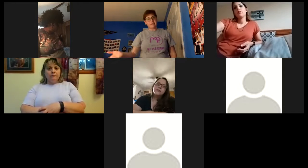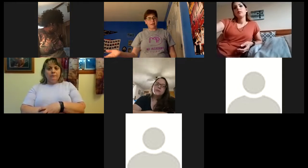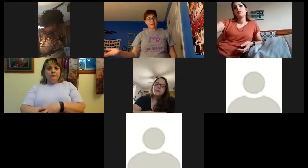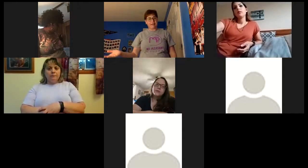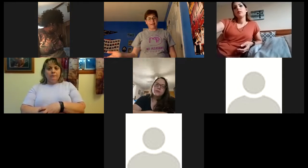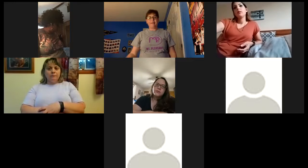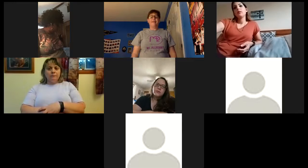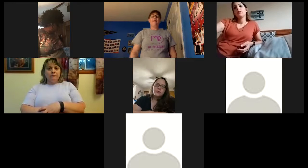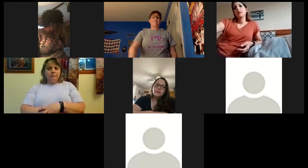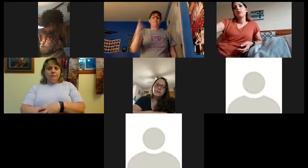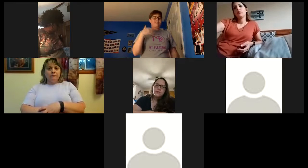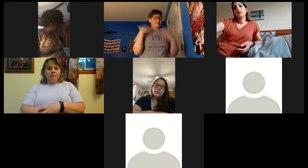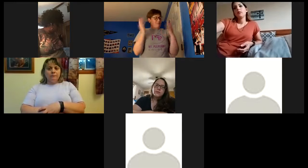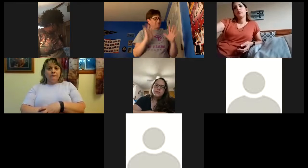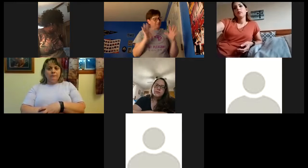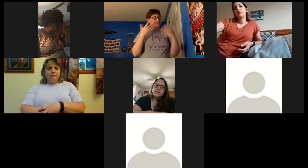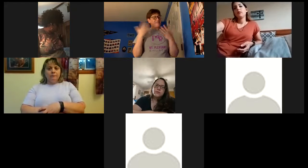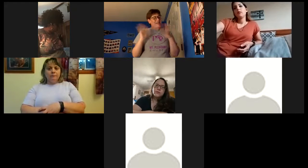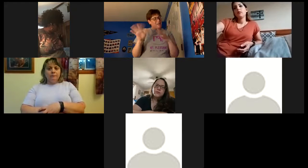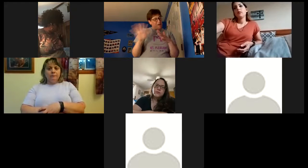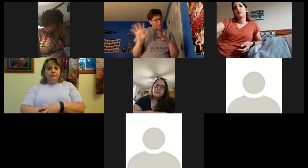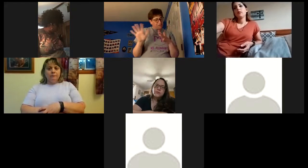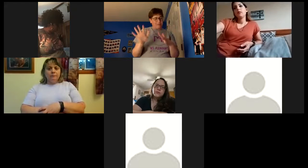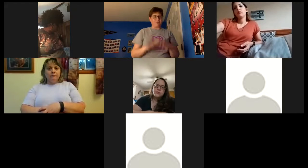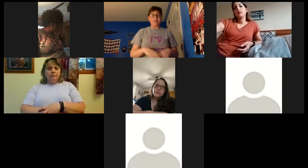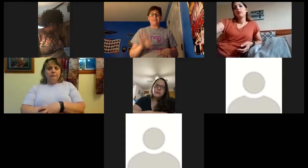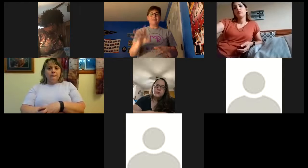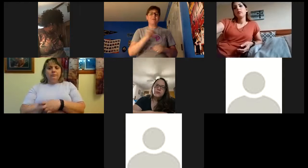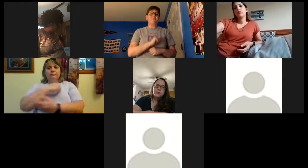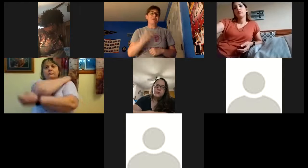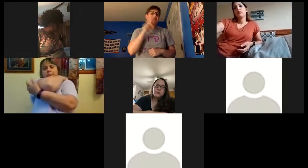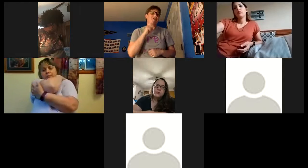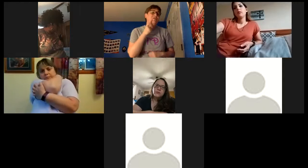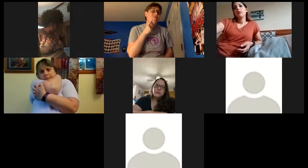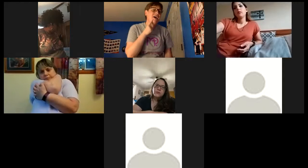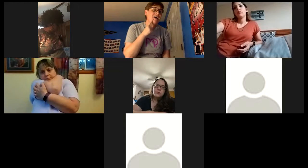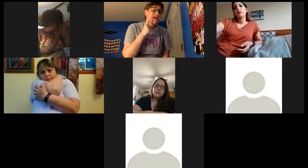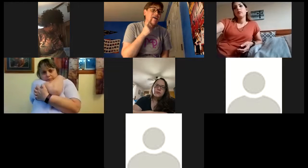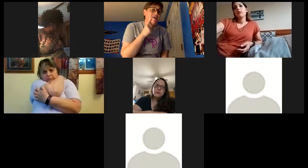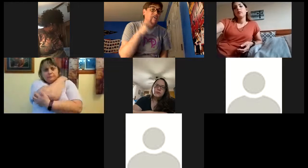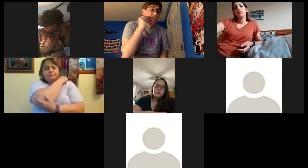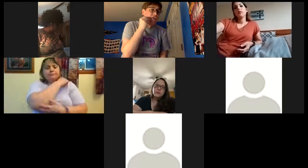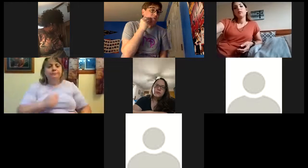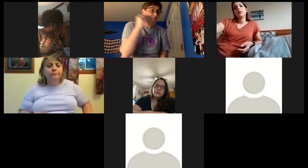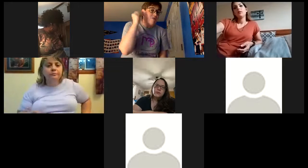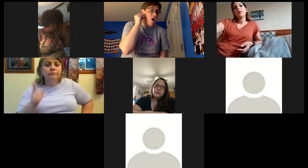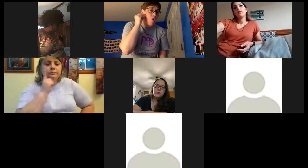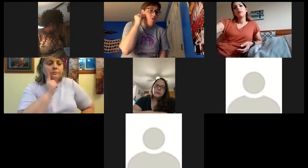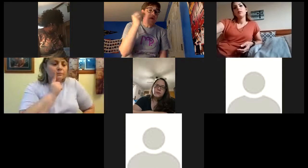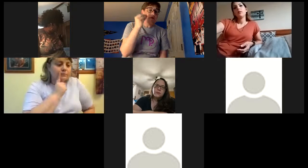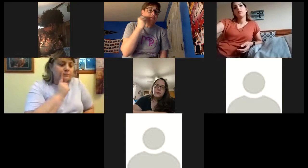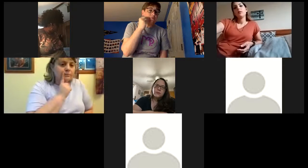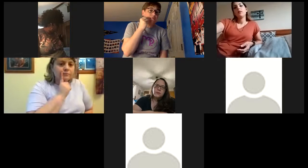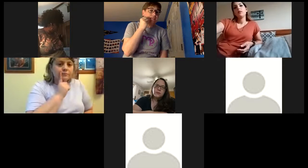didn't need to tell me that. So to me, it kind of bothers me a little bit. So here we go. So you've got, just like you remember with